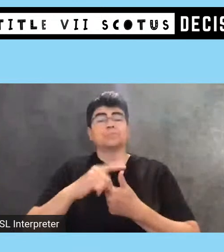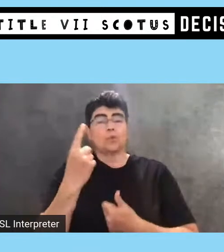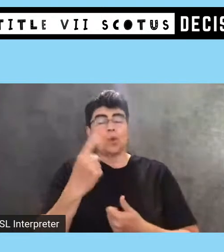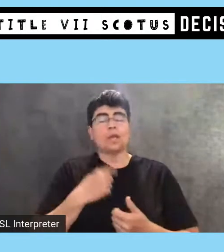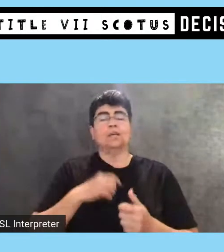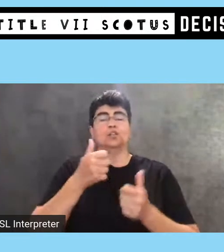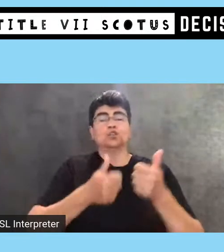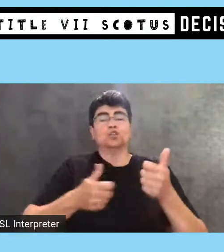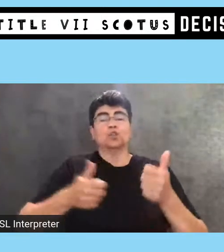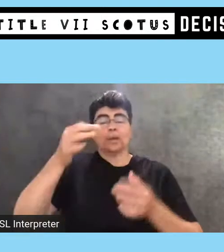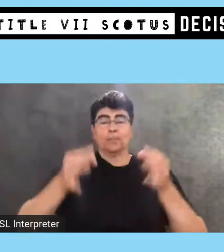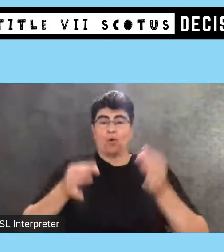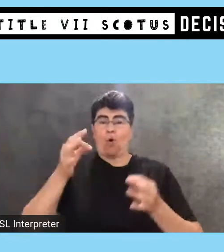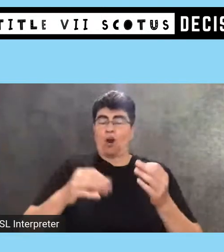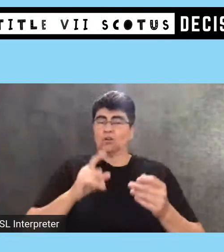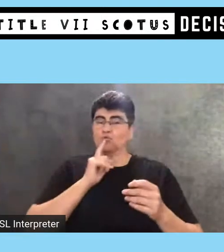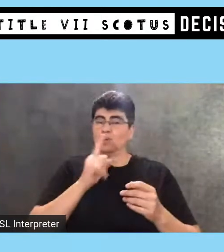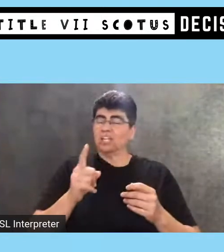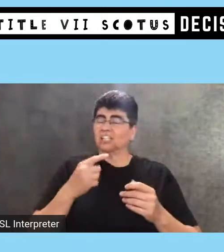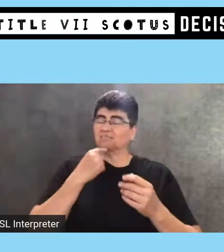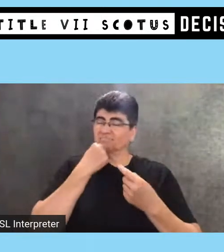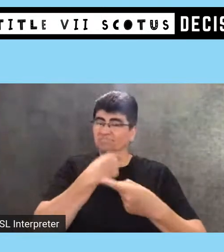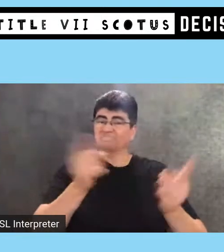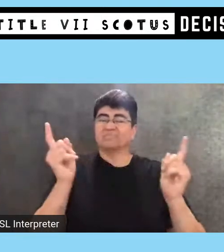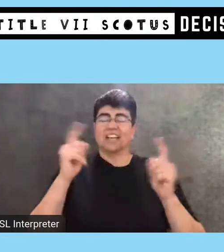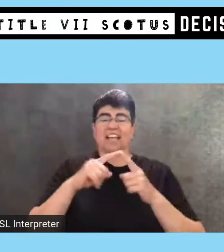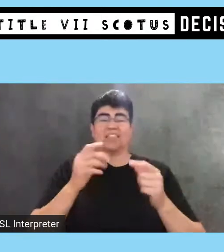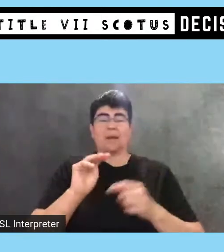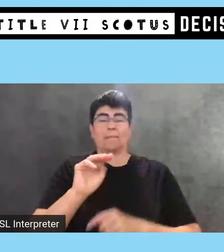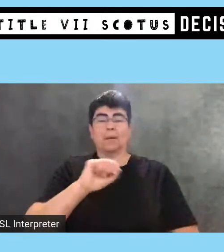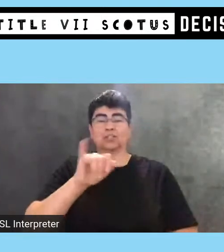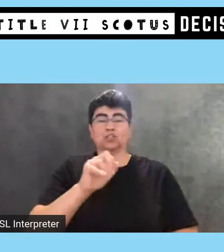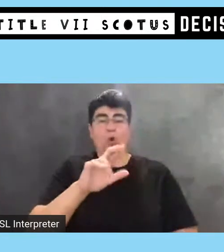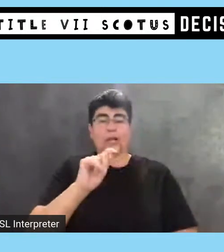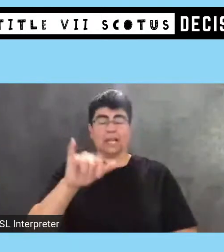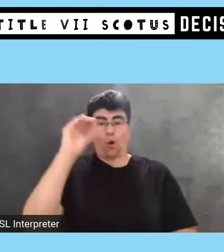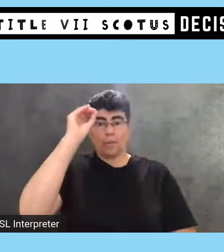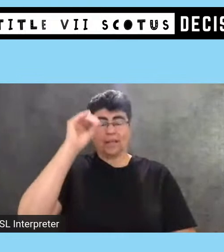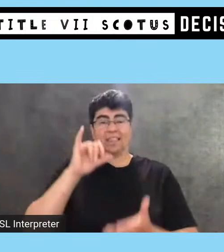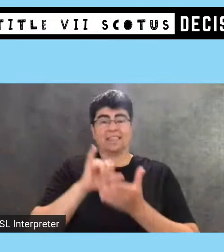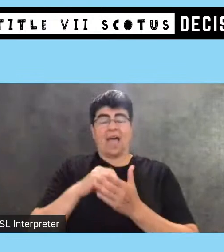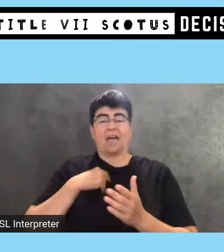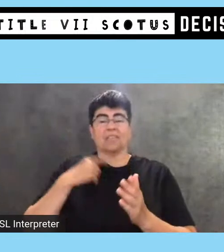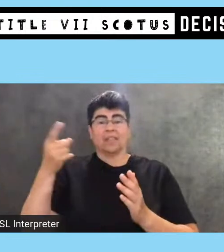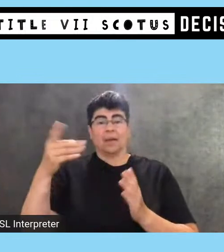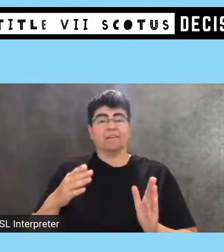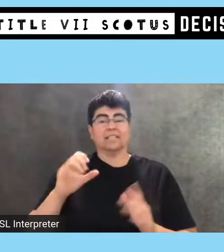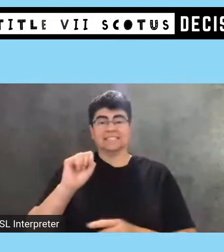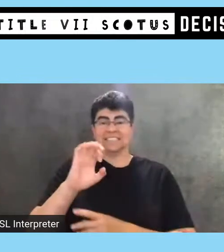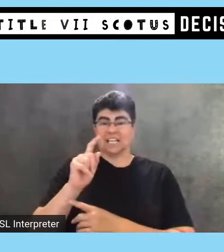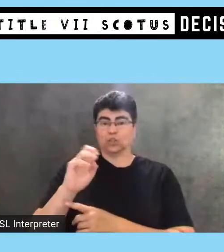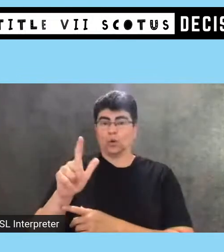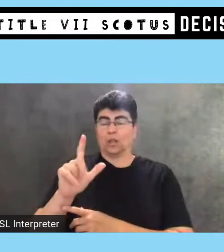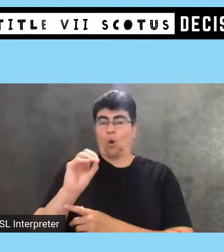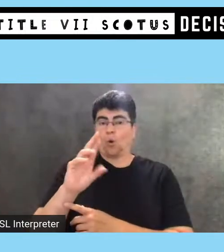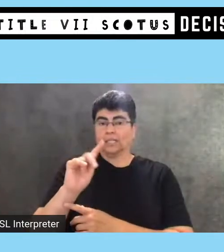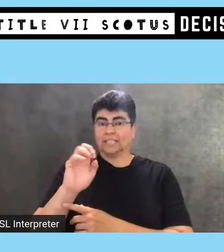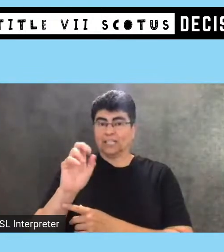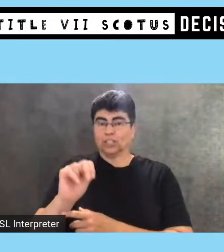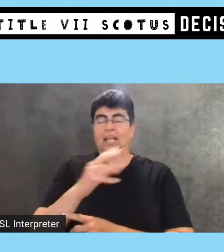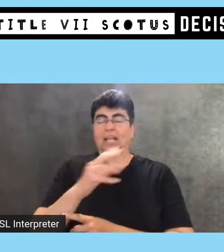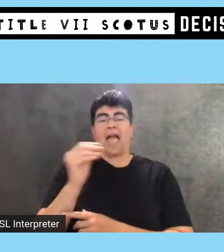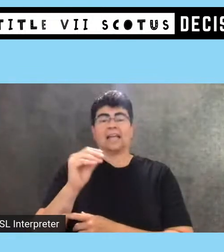to say in the majority opinion that the plaintiff's sex, so that now includes sexual orientation and gender